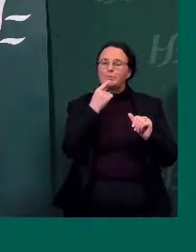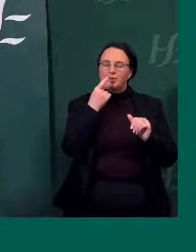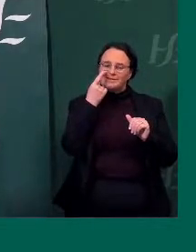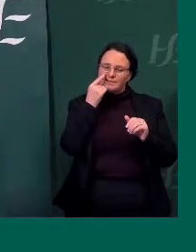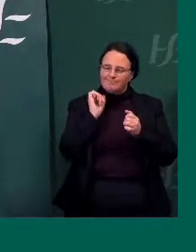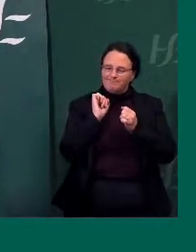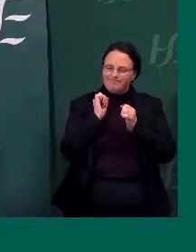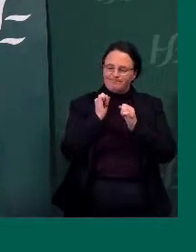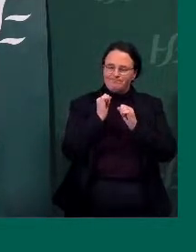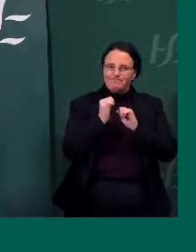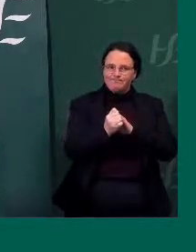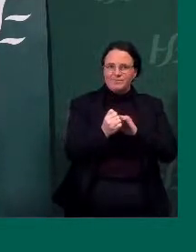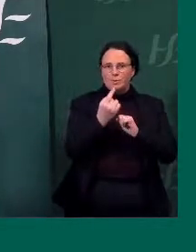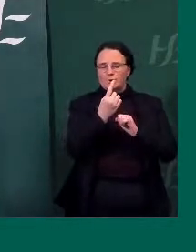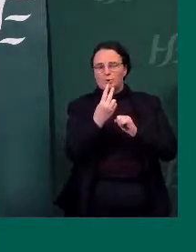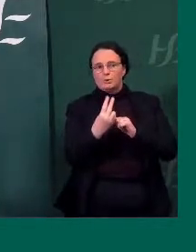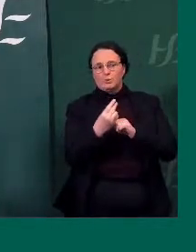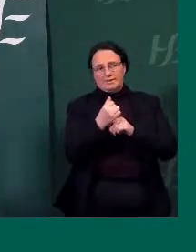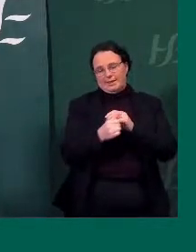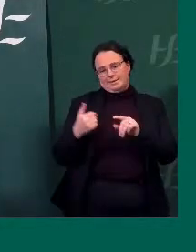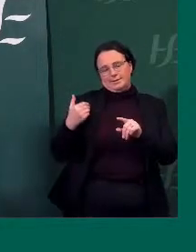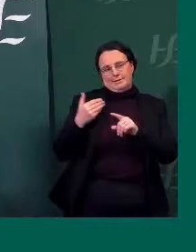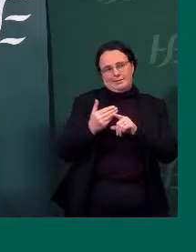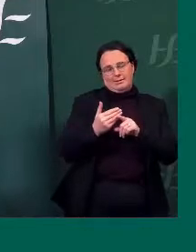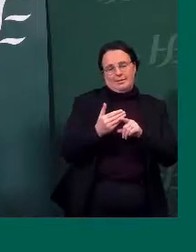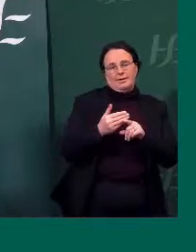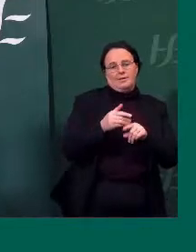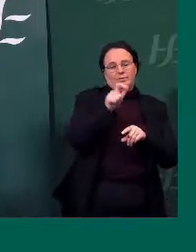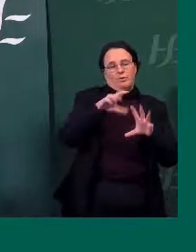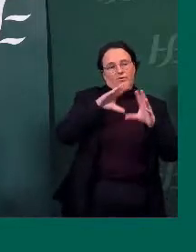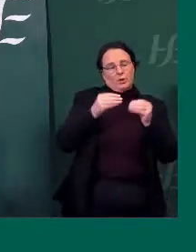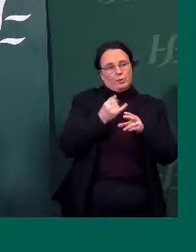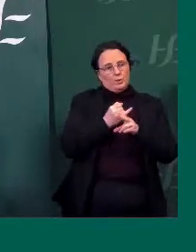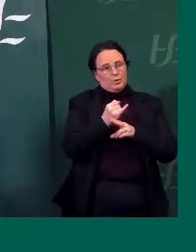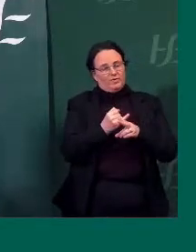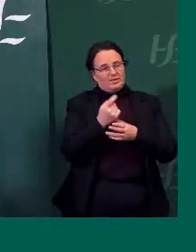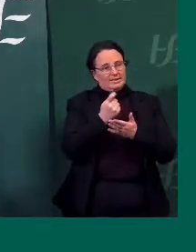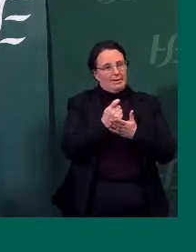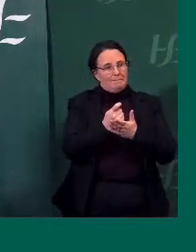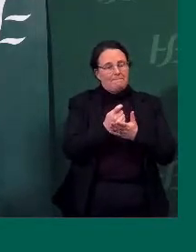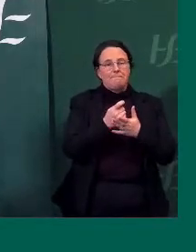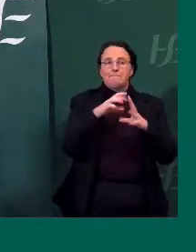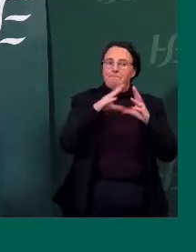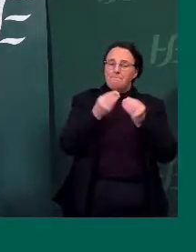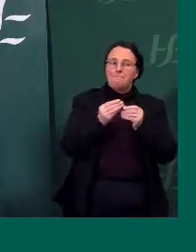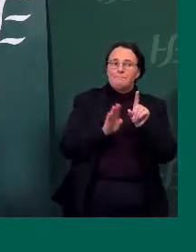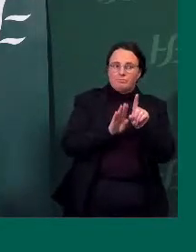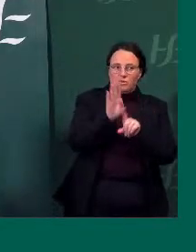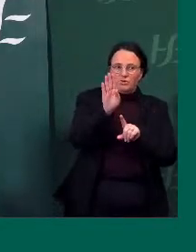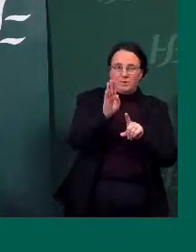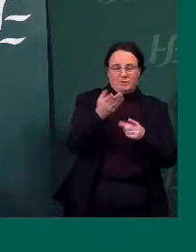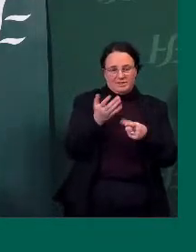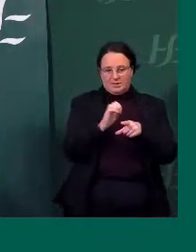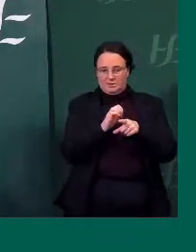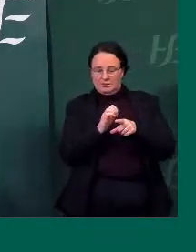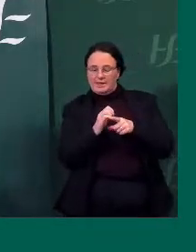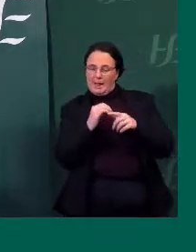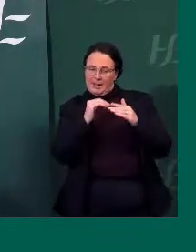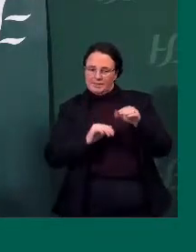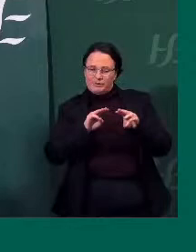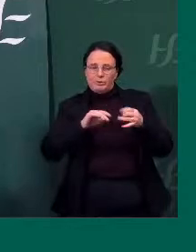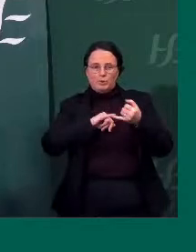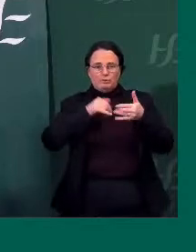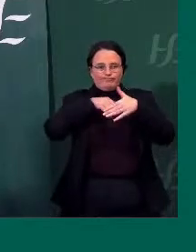change in the last, as I said, last day or so. Our patient experience time overall improved, related presumably to the lack of attendance, or the reduced